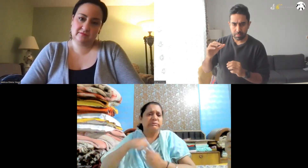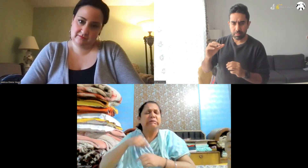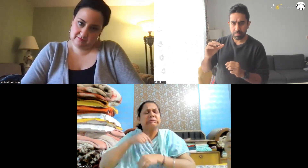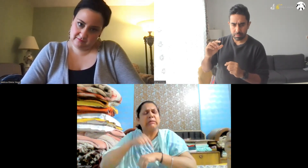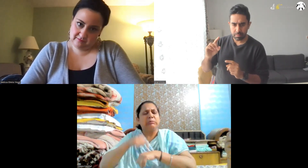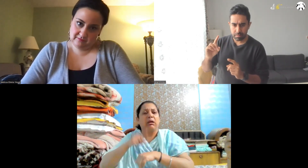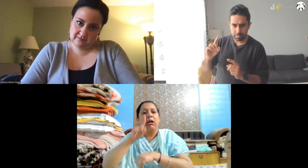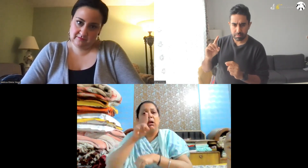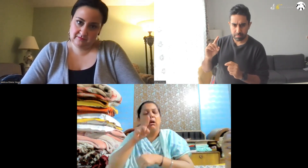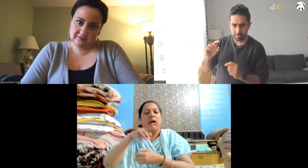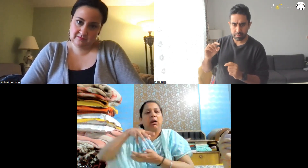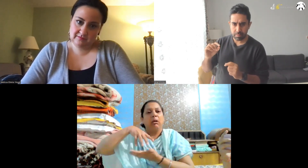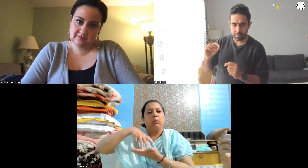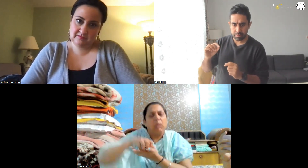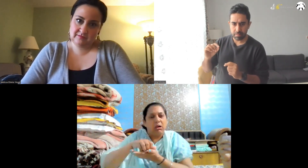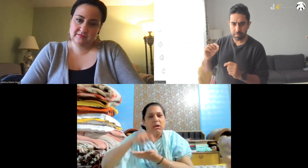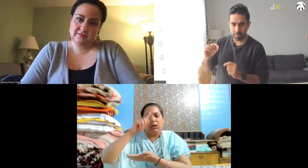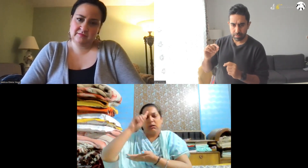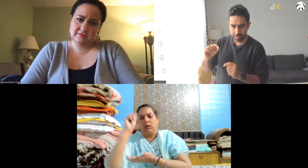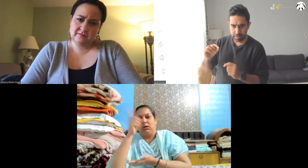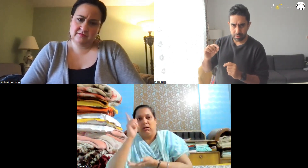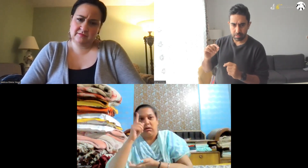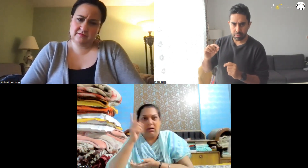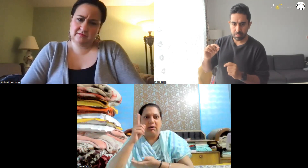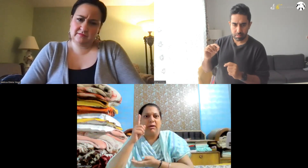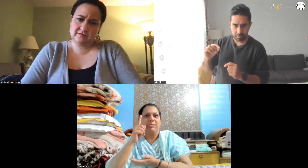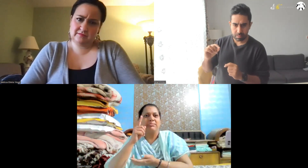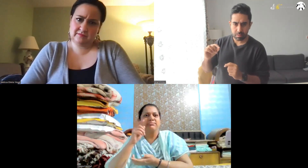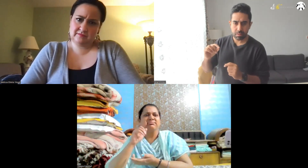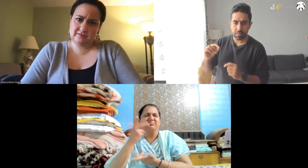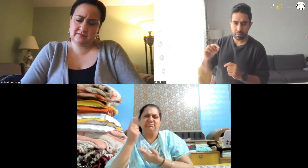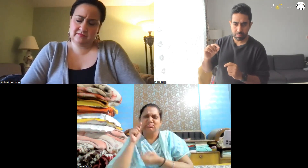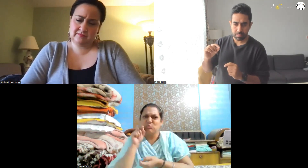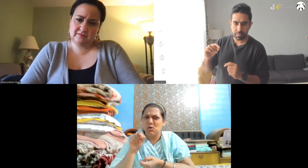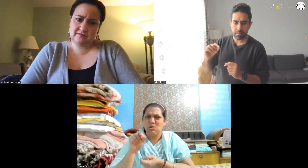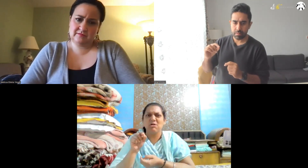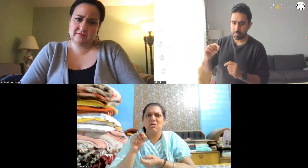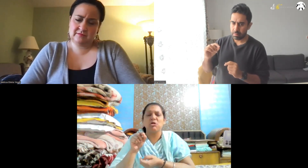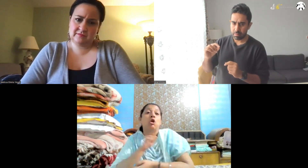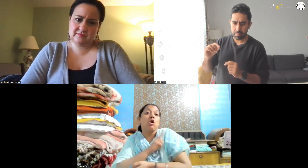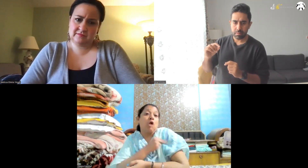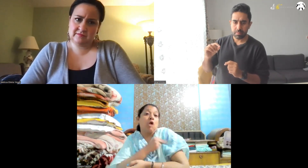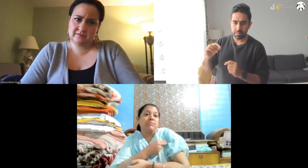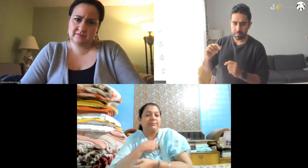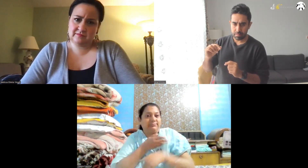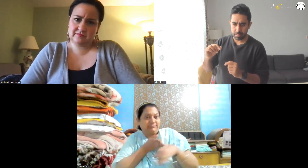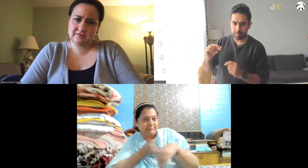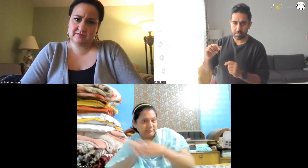So whatever you said, for the exercise, and we should take care of ourselves. But what if we are